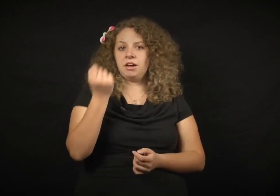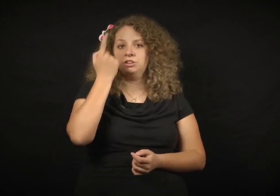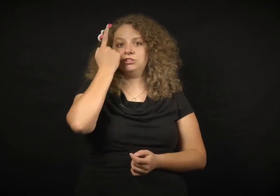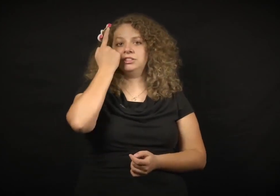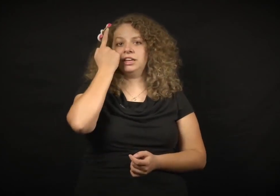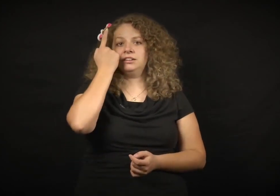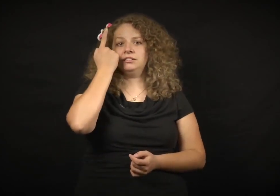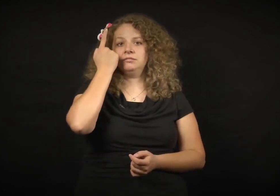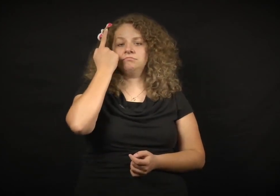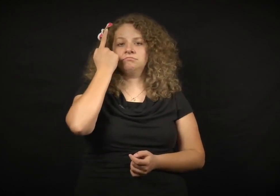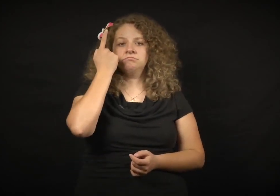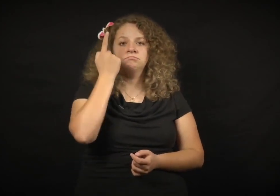Understand,